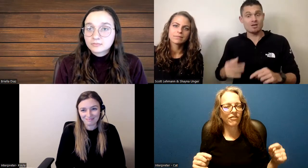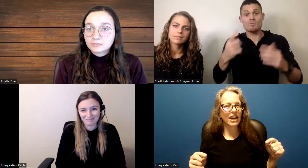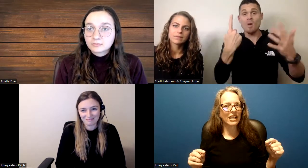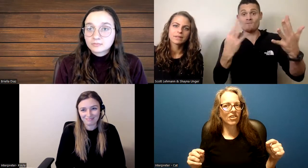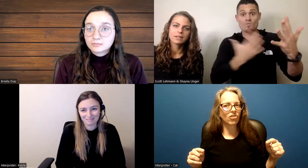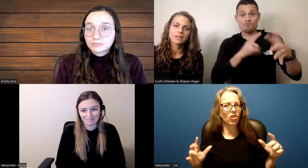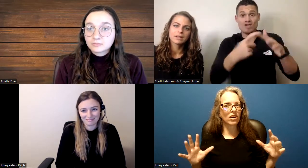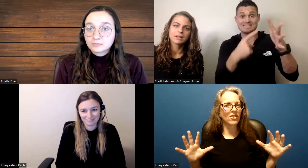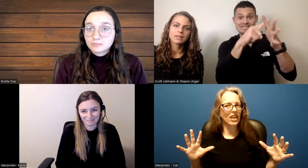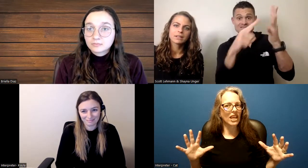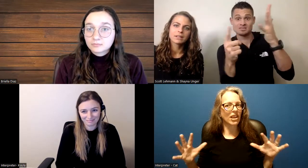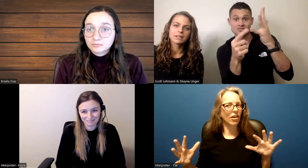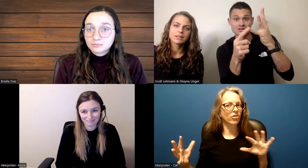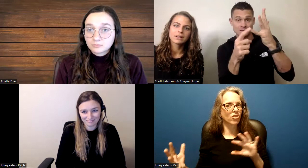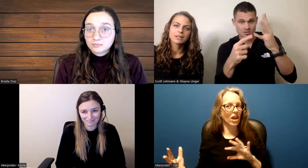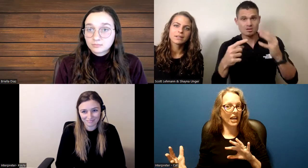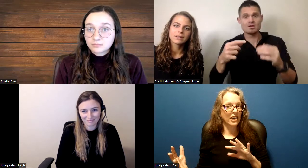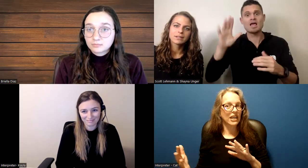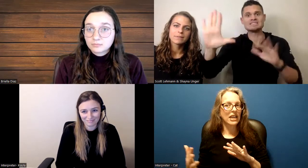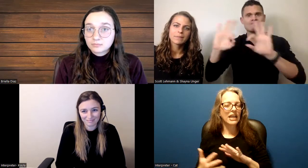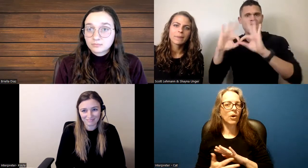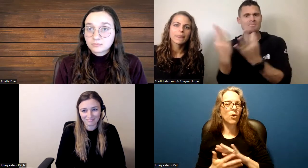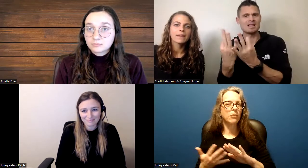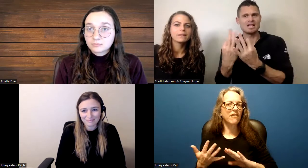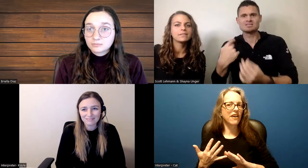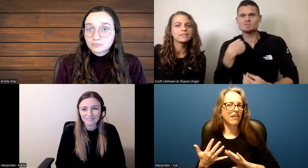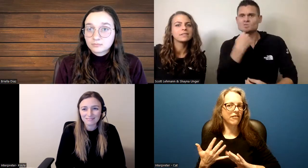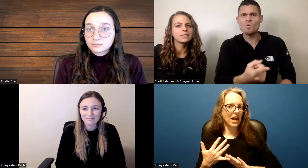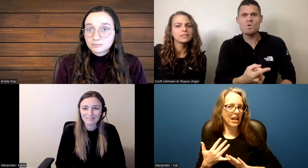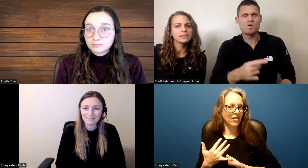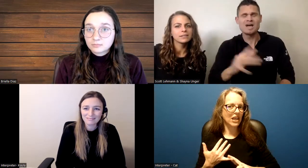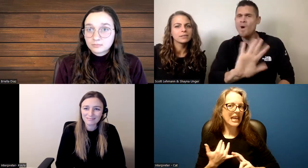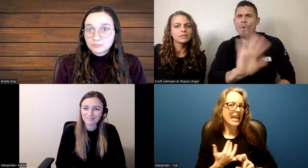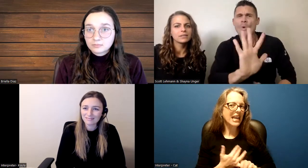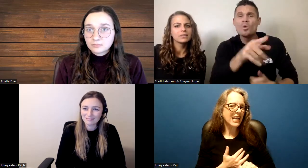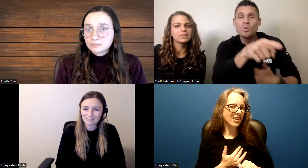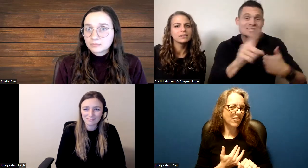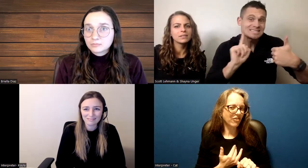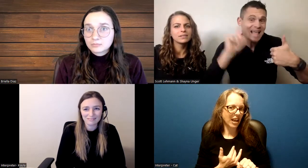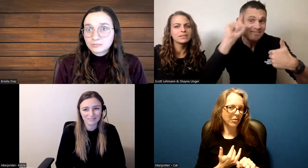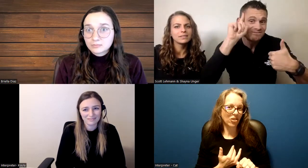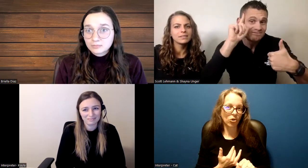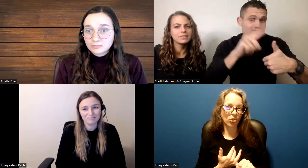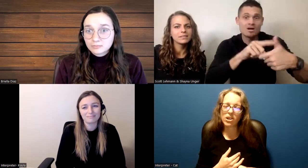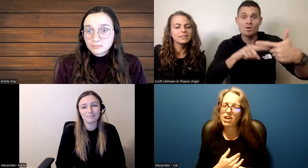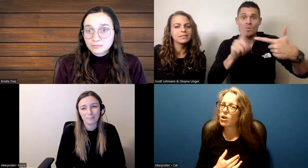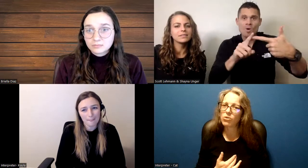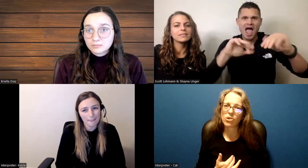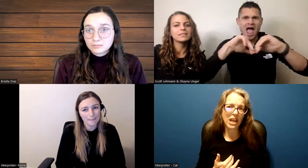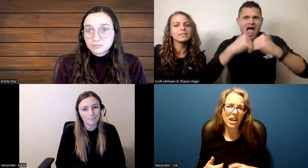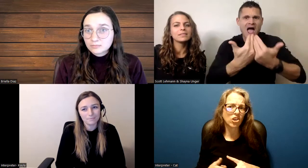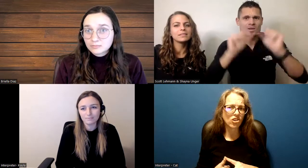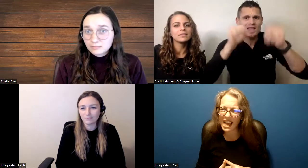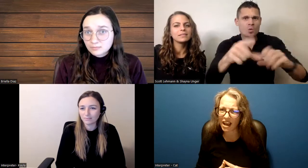I finally started seeing the other side. Now, one of my five friends, his family told him, no,